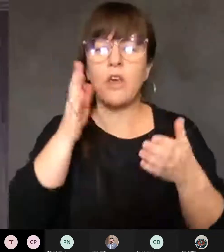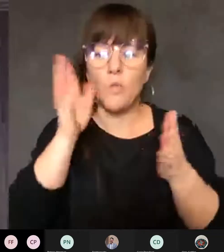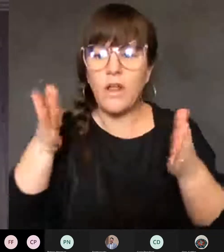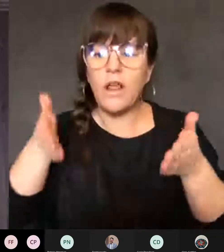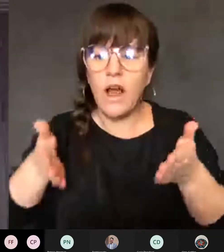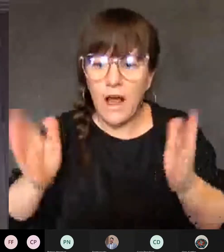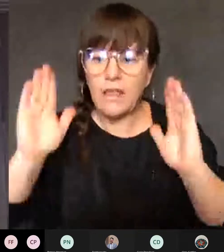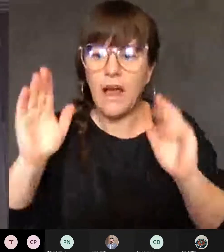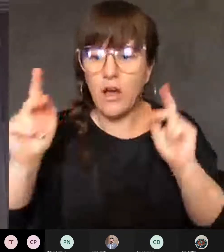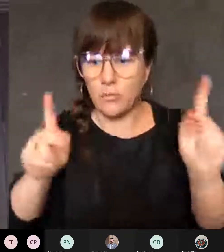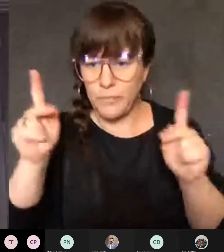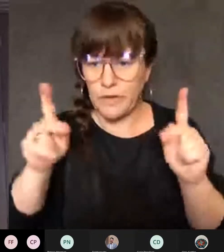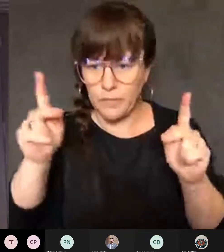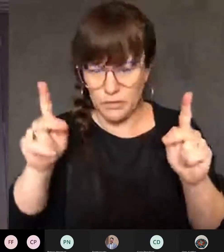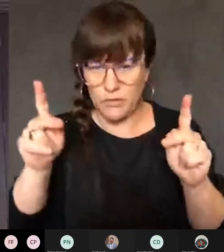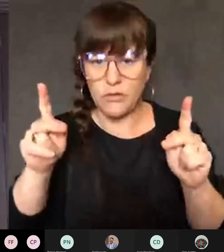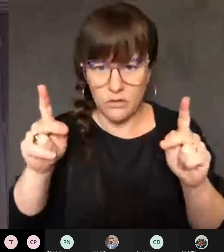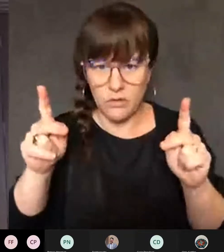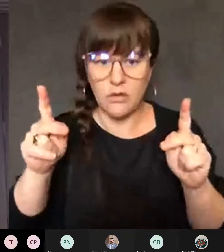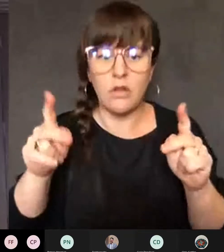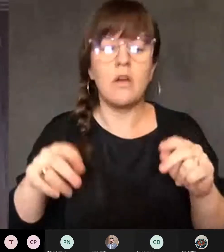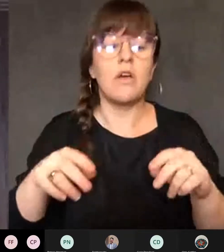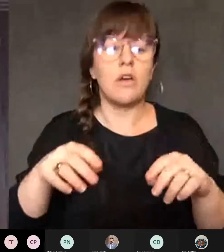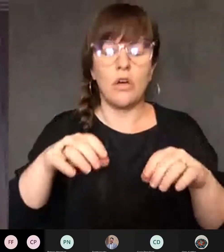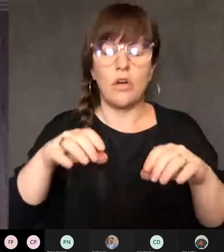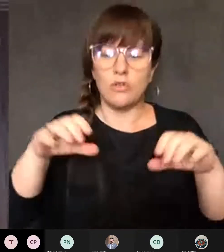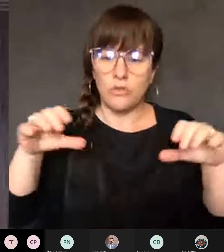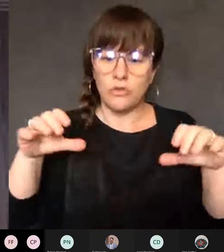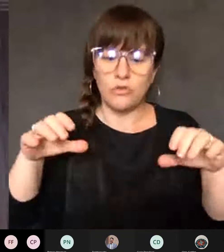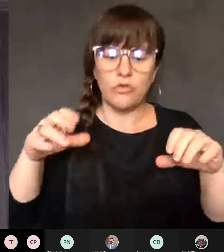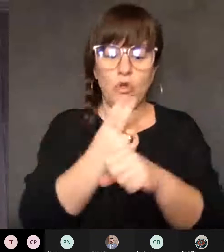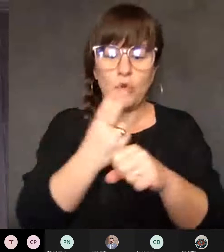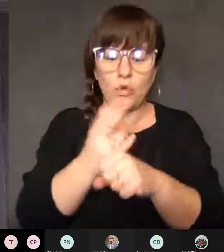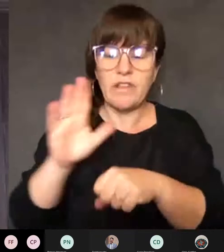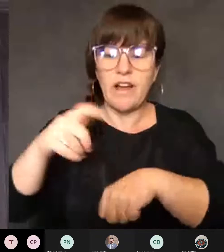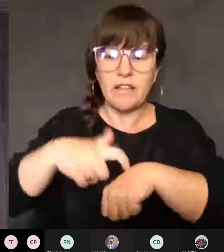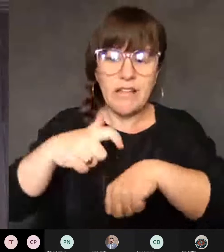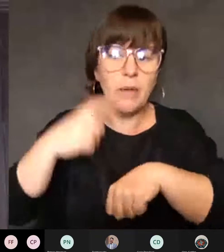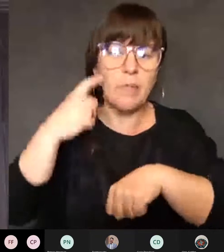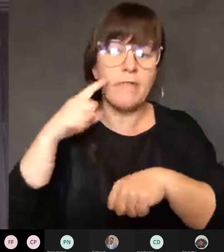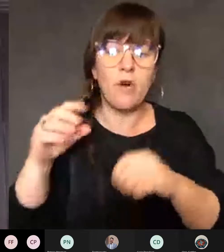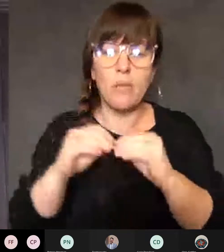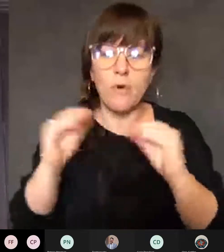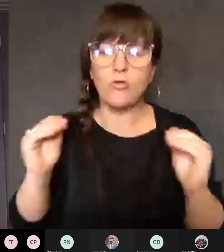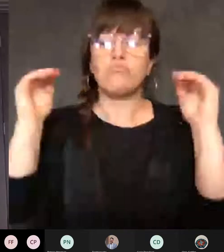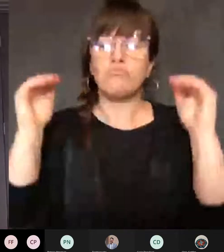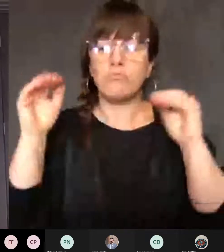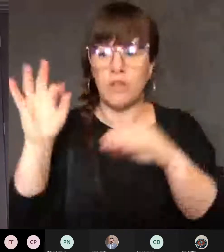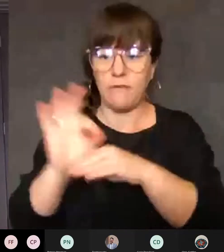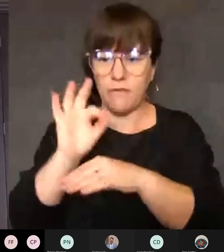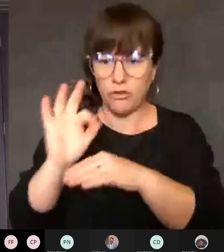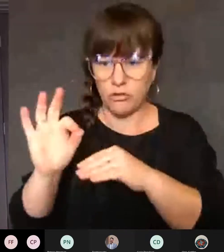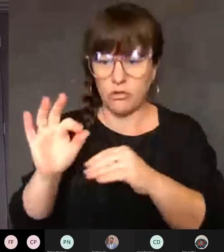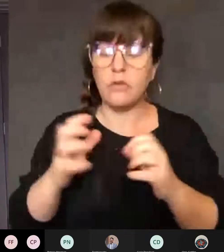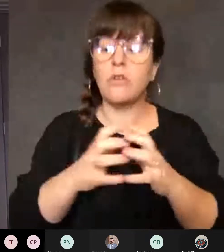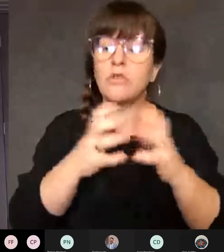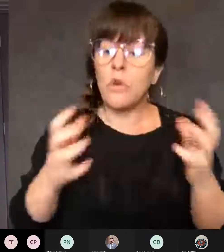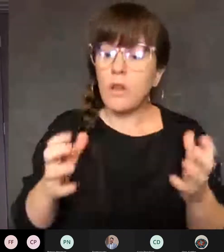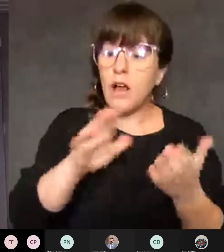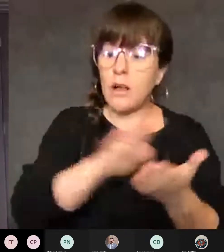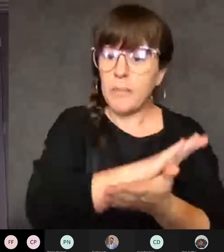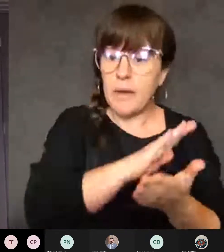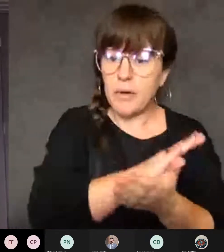more time working on higher level functions. So a lot of the manual stuff that you have to do and a lot of the paper stuff that you have to do